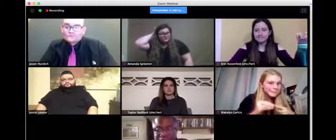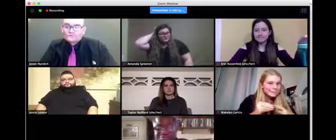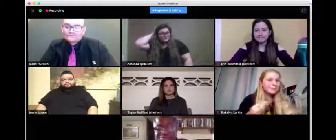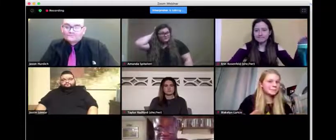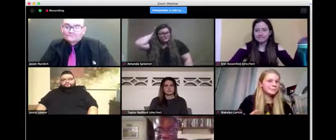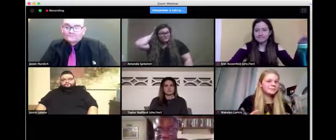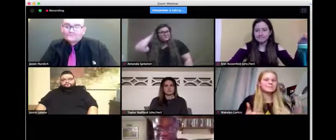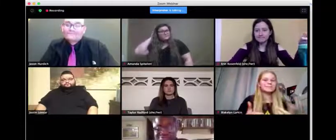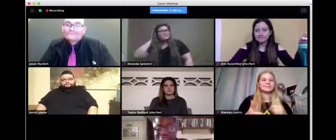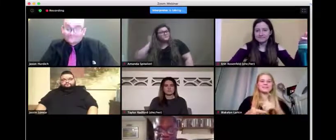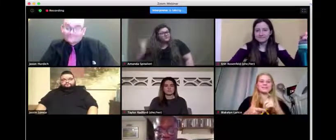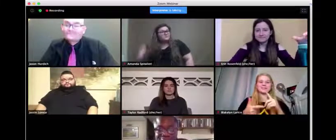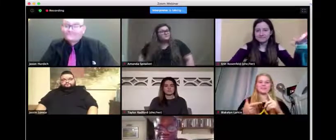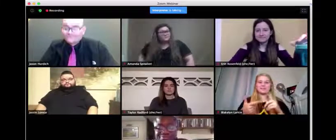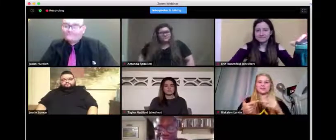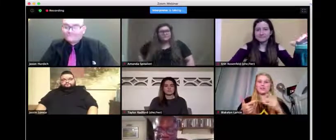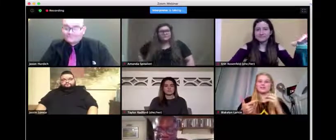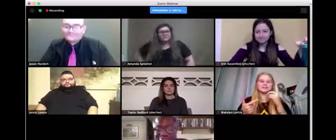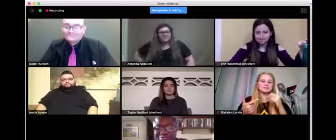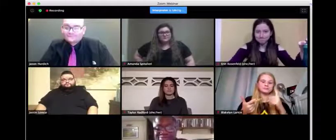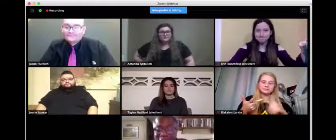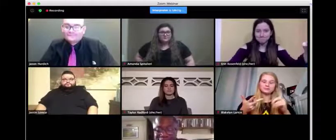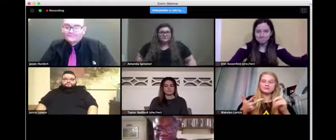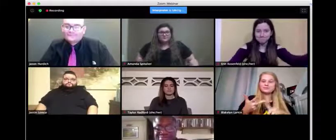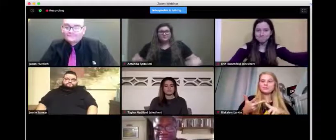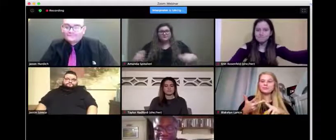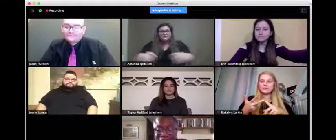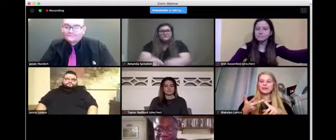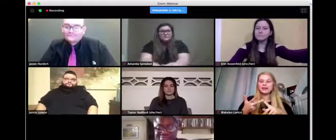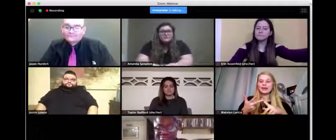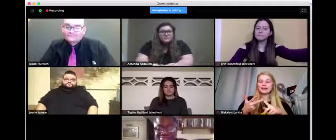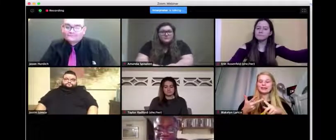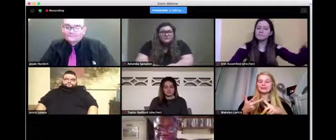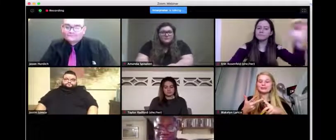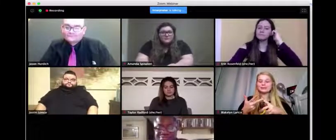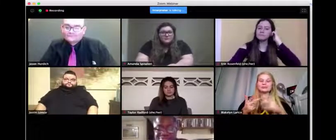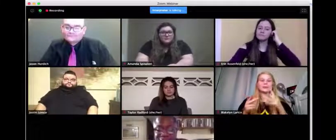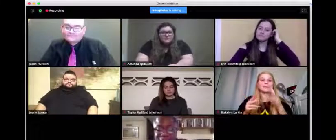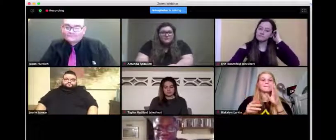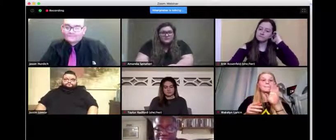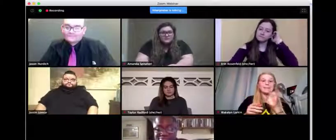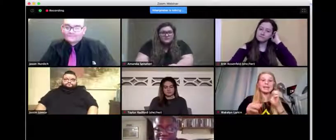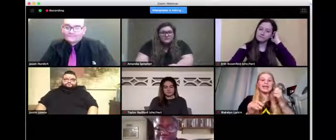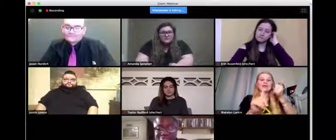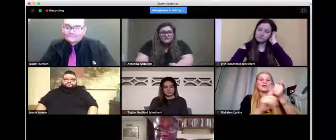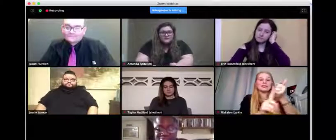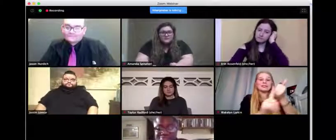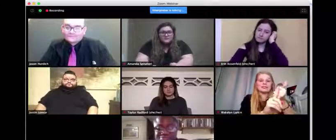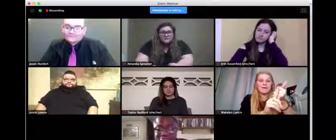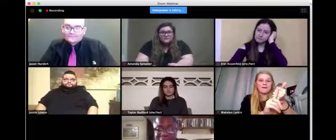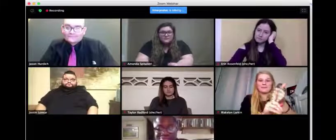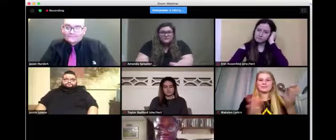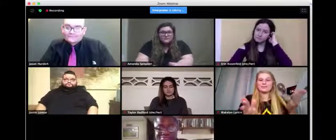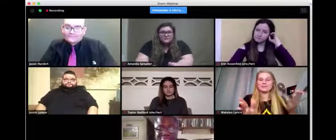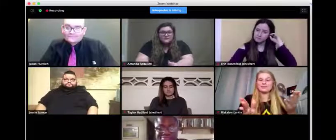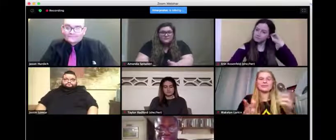Then you have to be yourself. Don't change who you are at all.